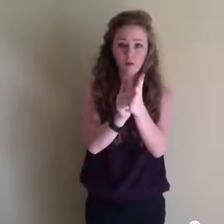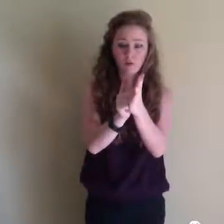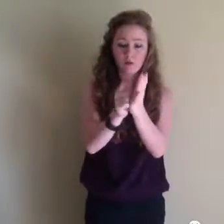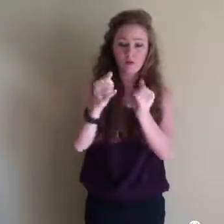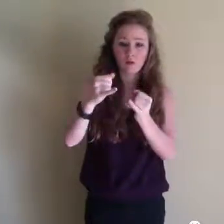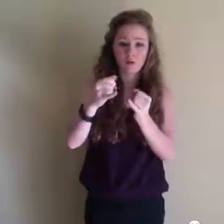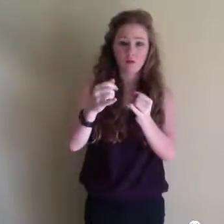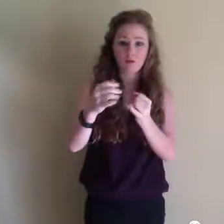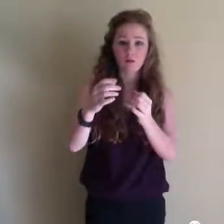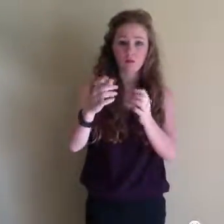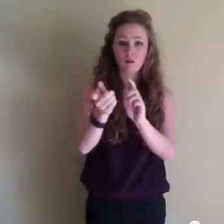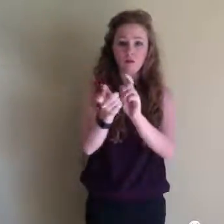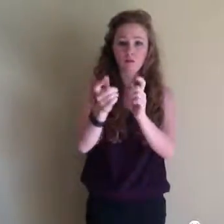So they made it illegal